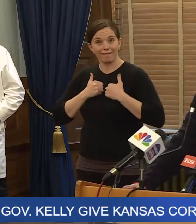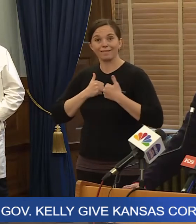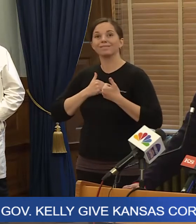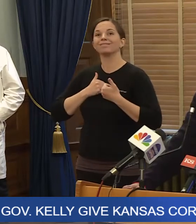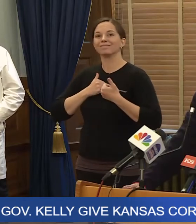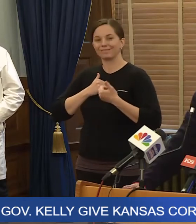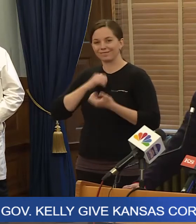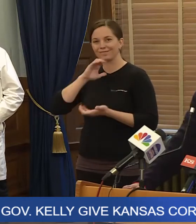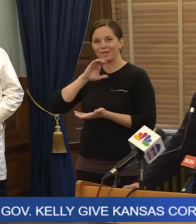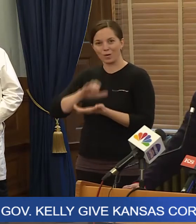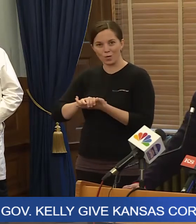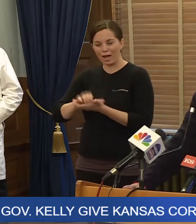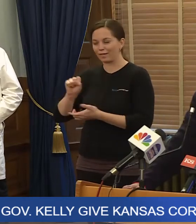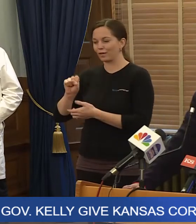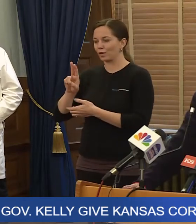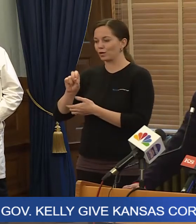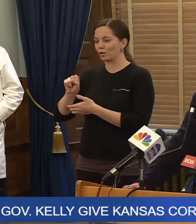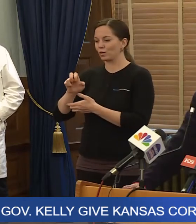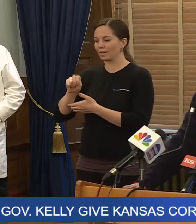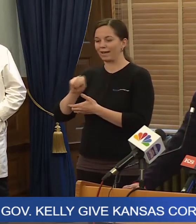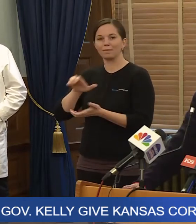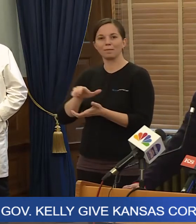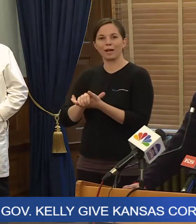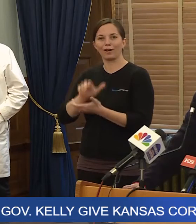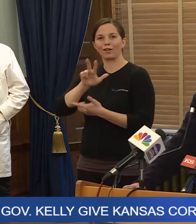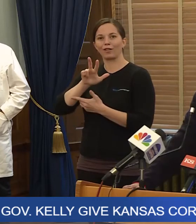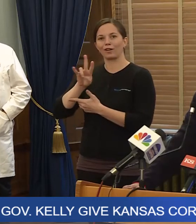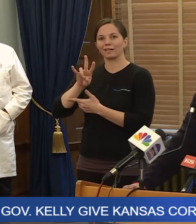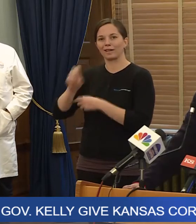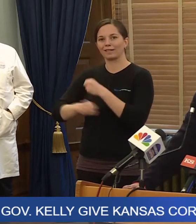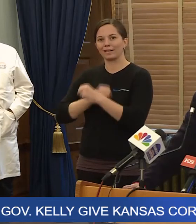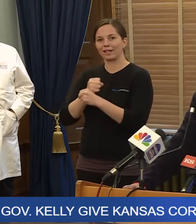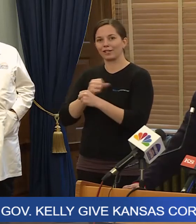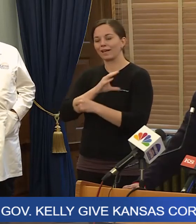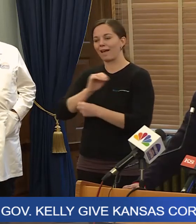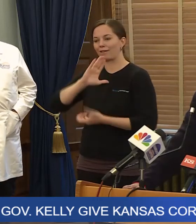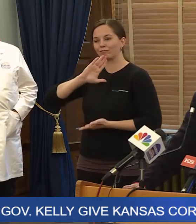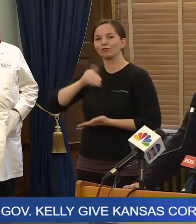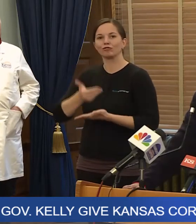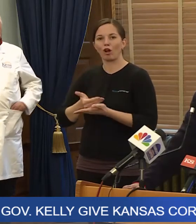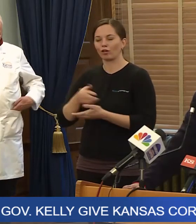37 years, and he leaves his daughter Rachel.